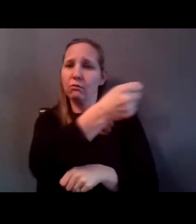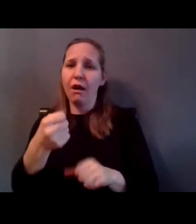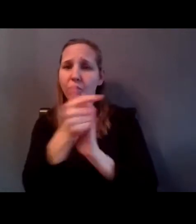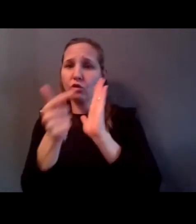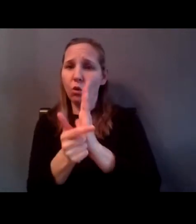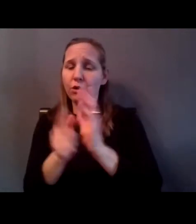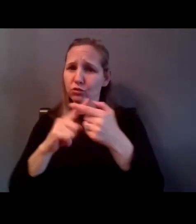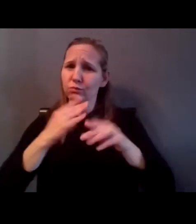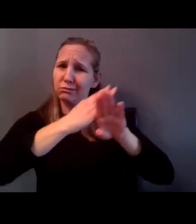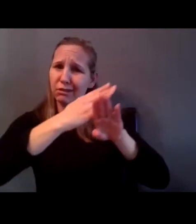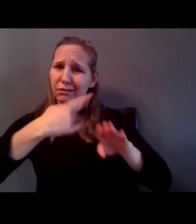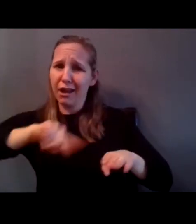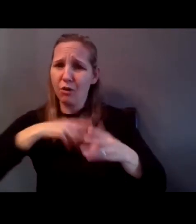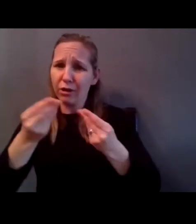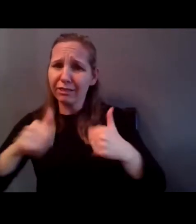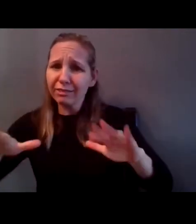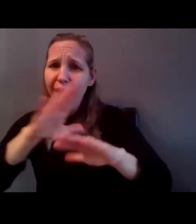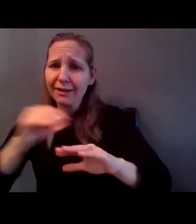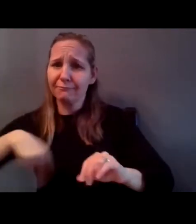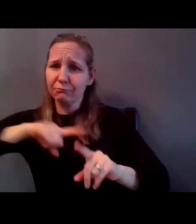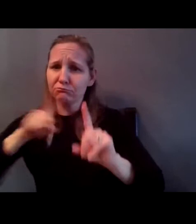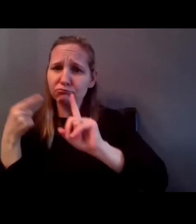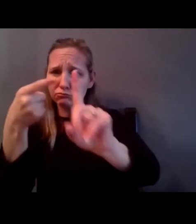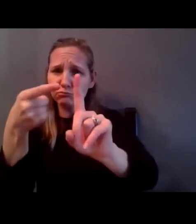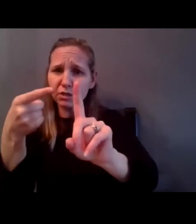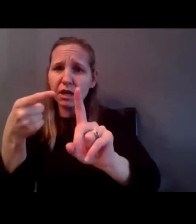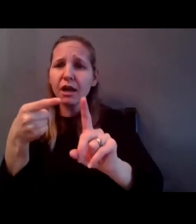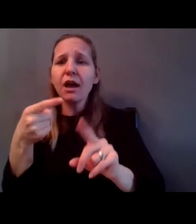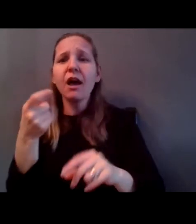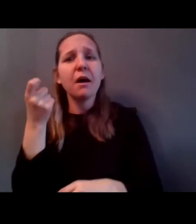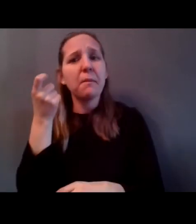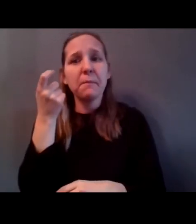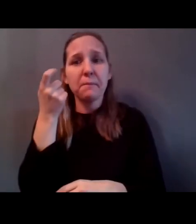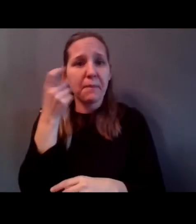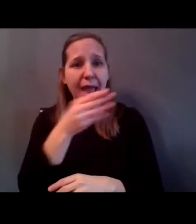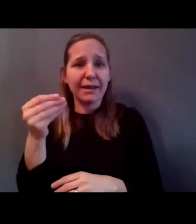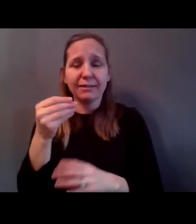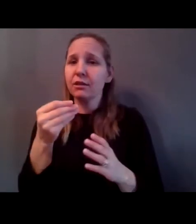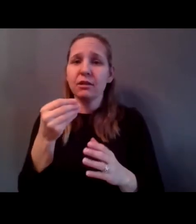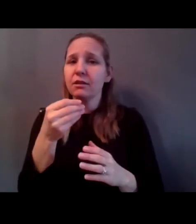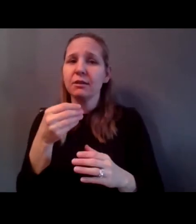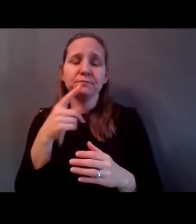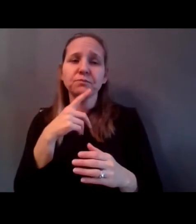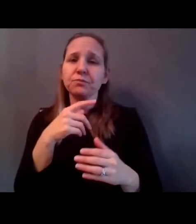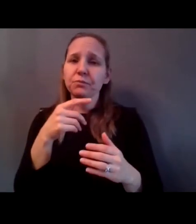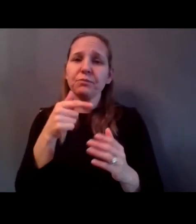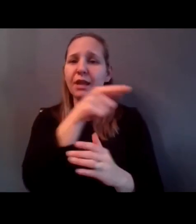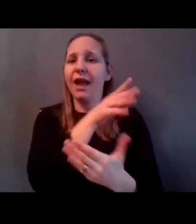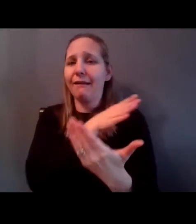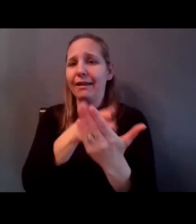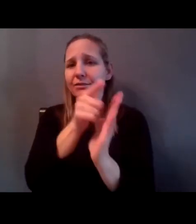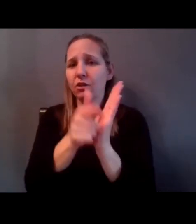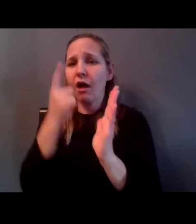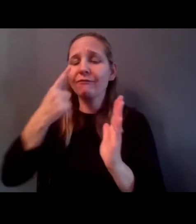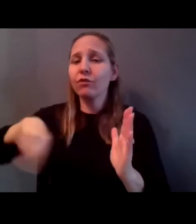to protect our lands and our interests. And it was no longer illegal for us to gather and practice our culture through